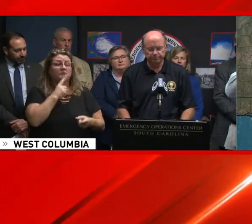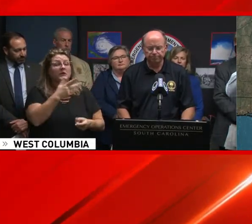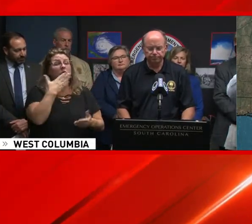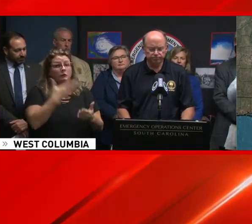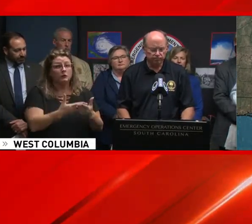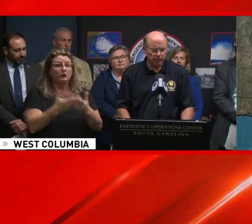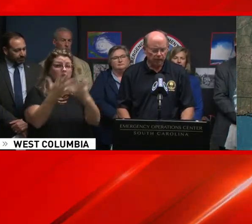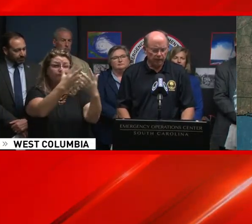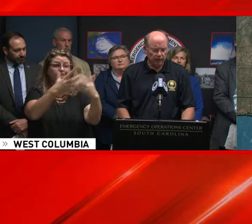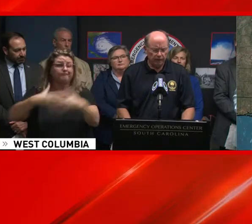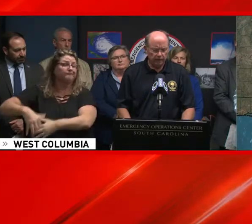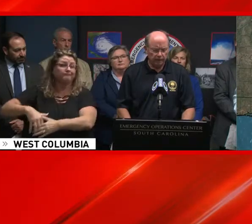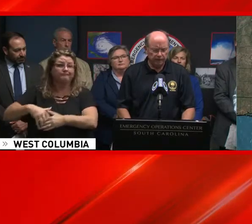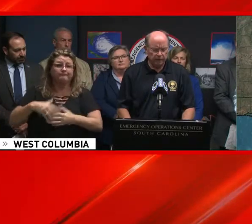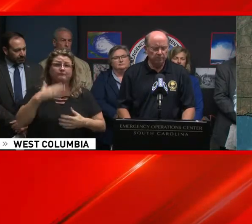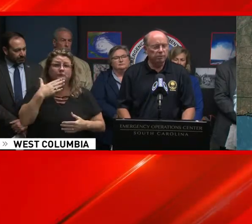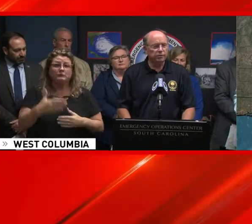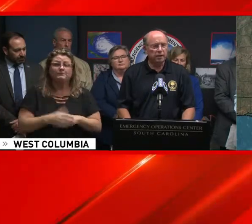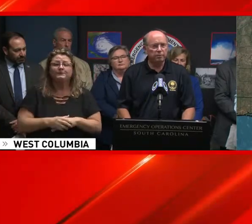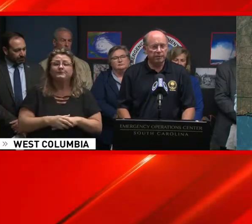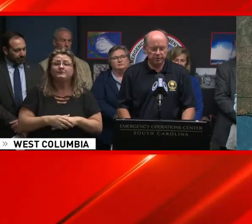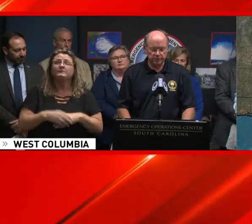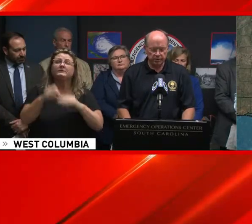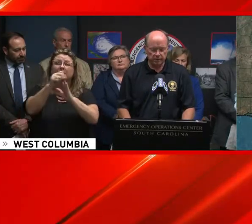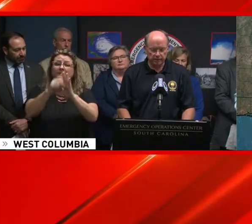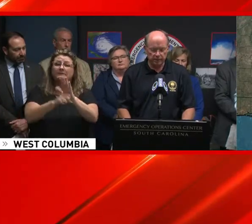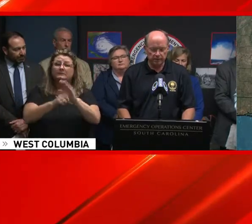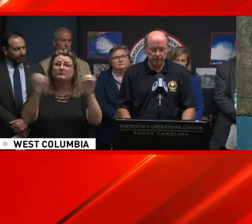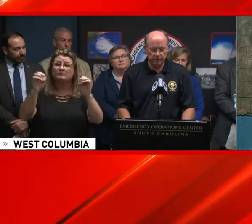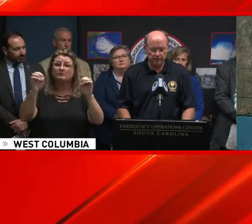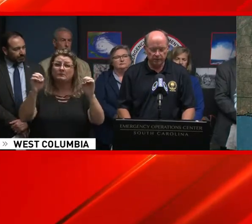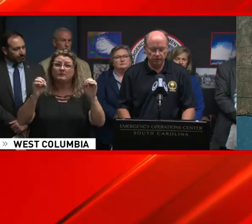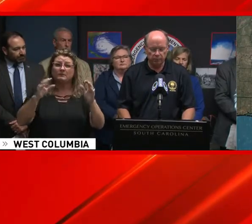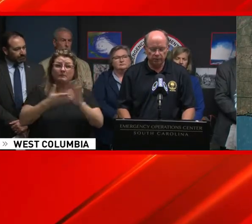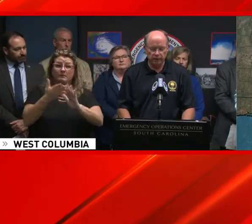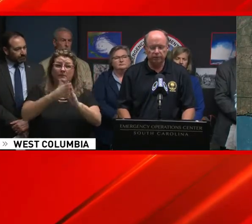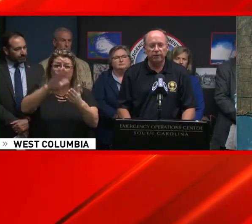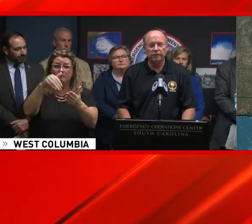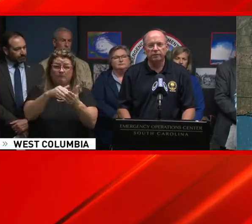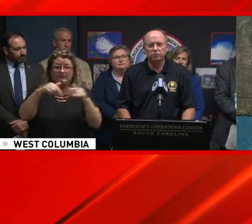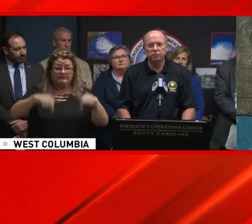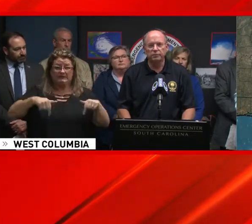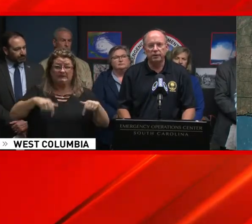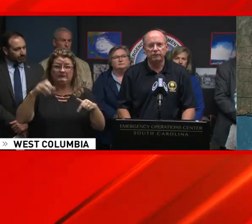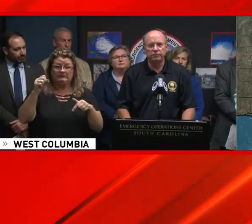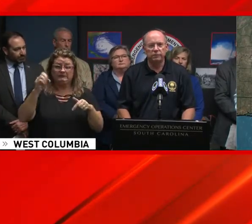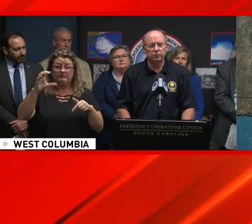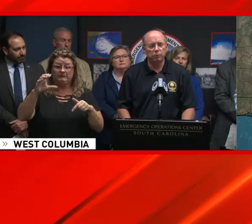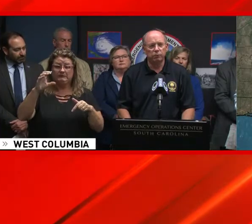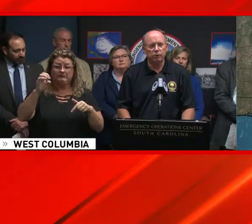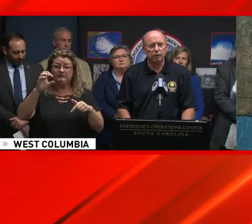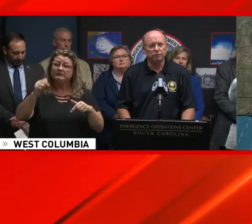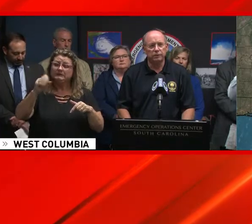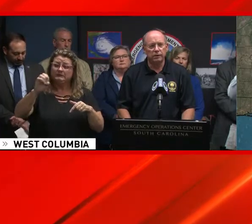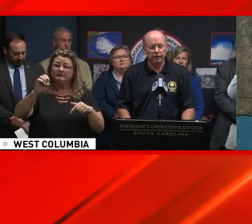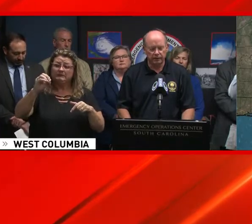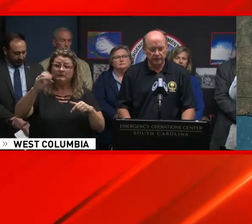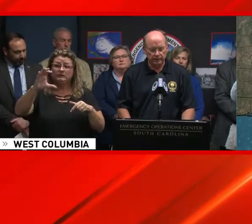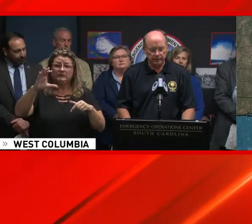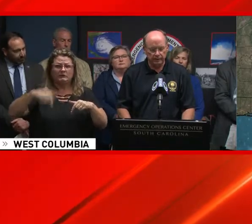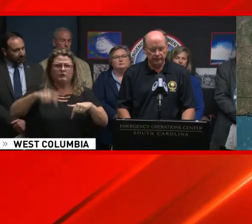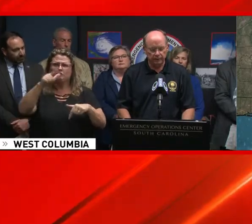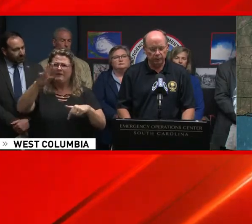years. The State Emergency Operations Center here has also been activated and will be staffed 24 hours a